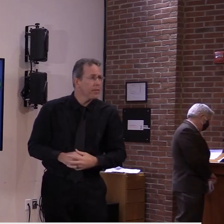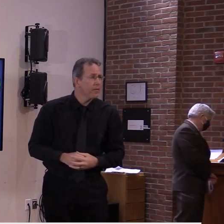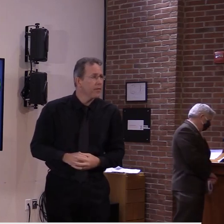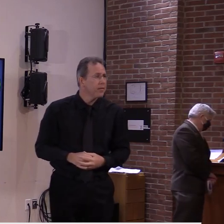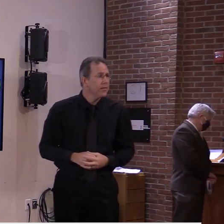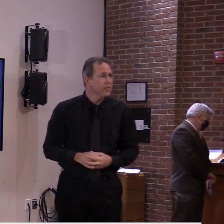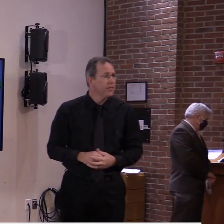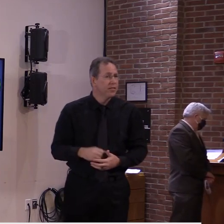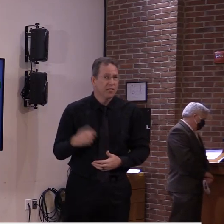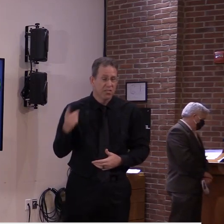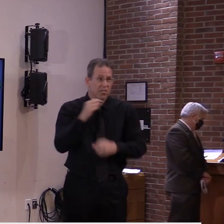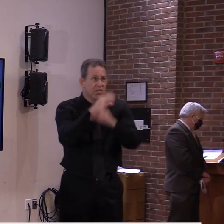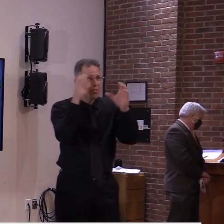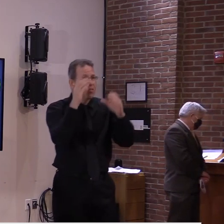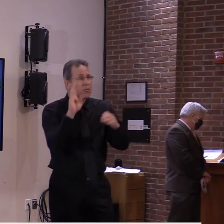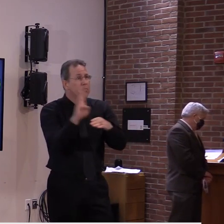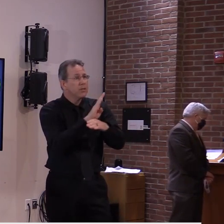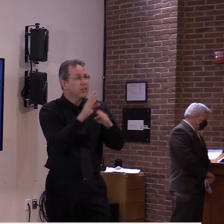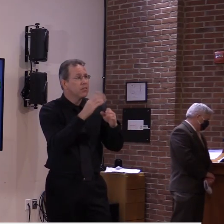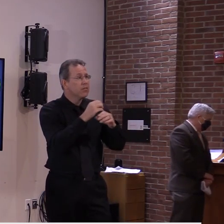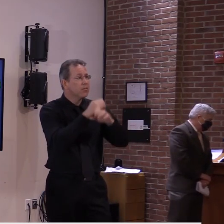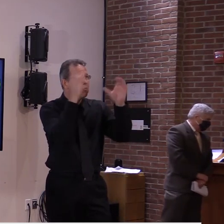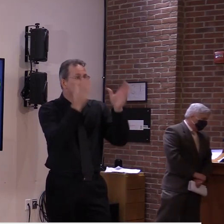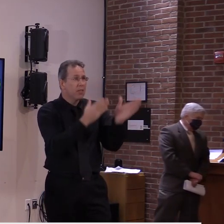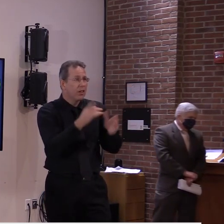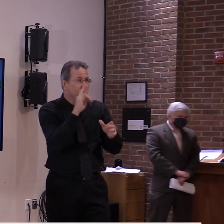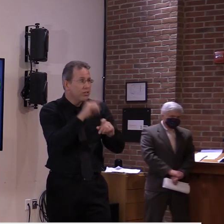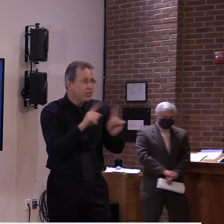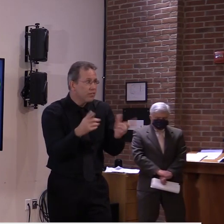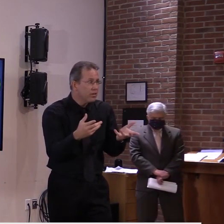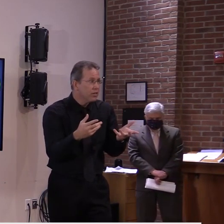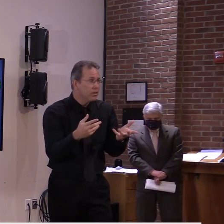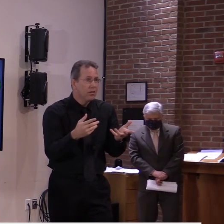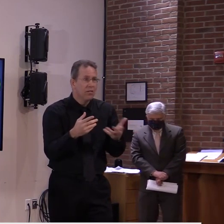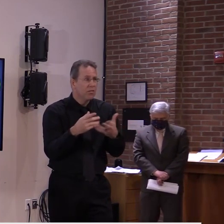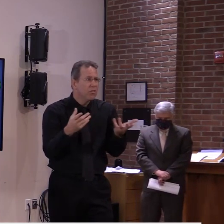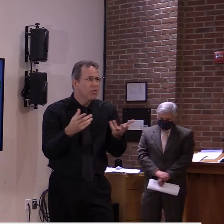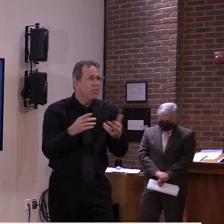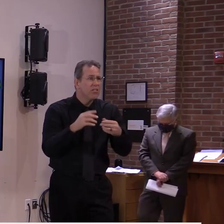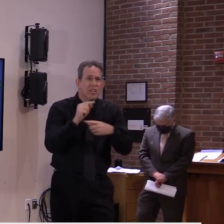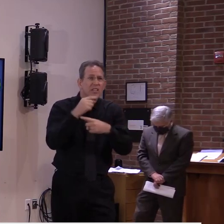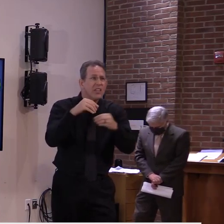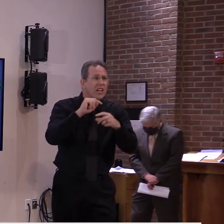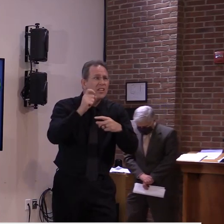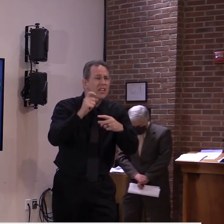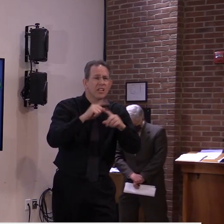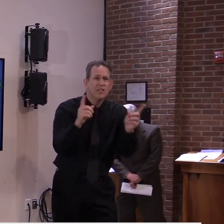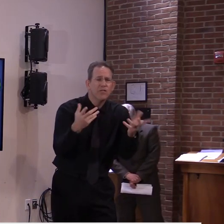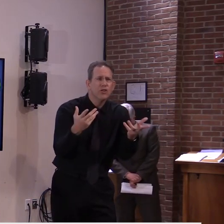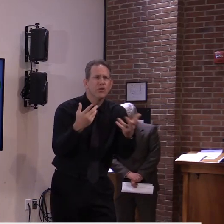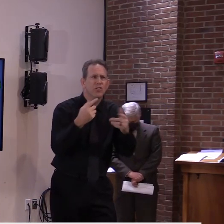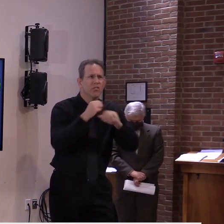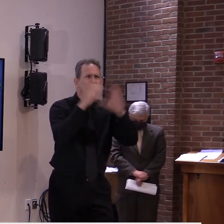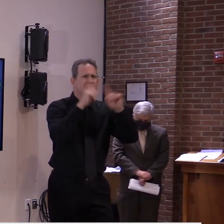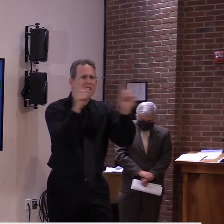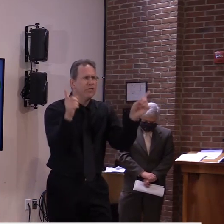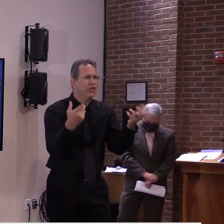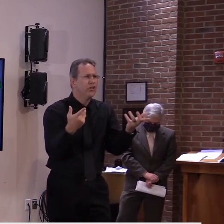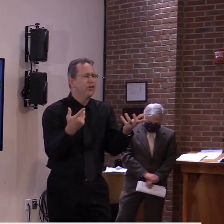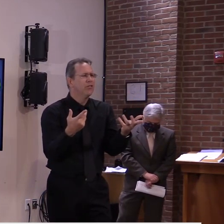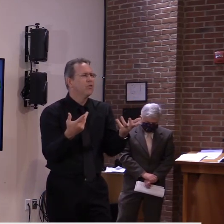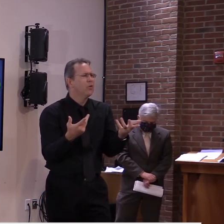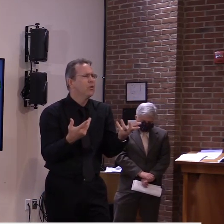sales taxes are likely not going to look the same going forward for some time. That's